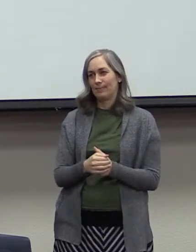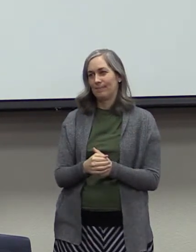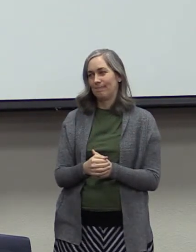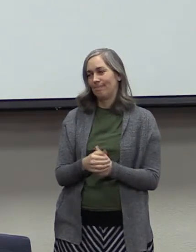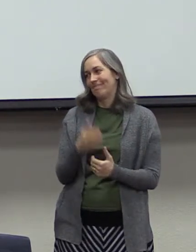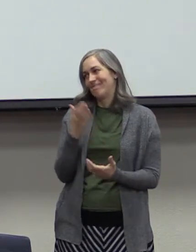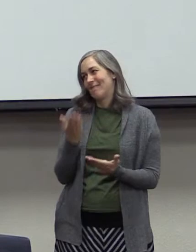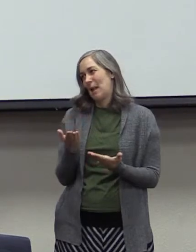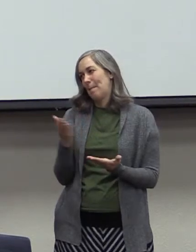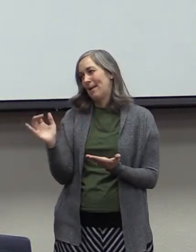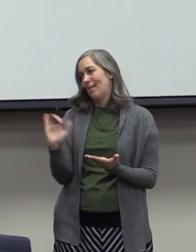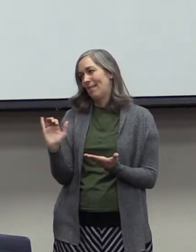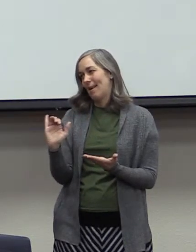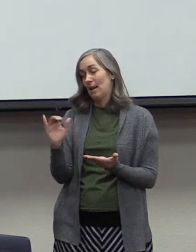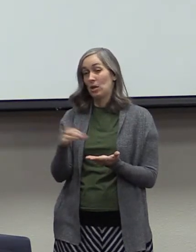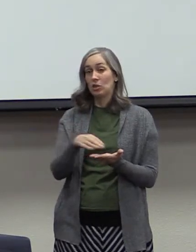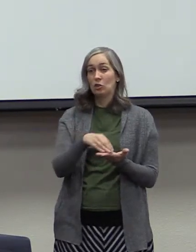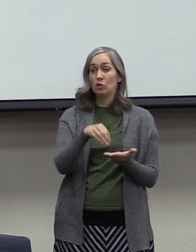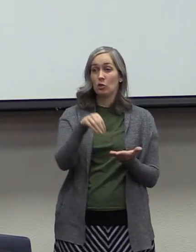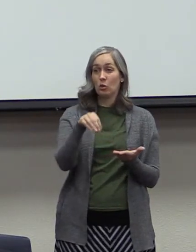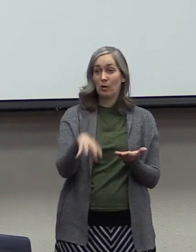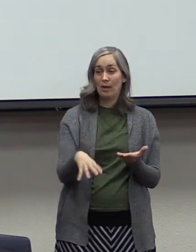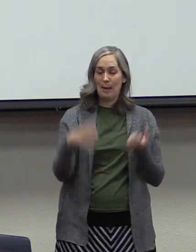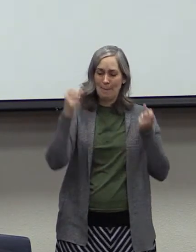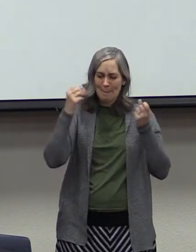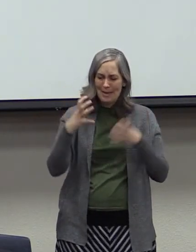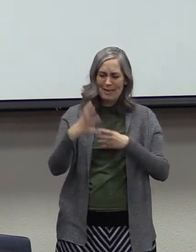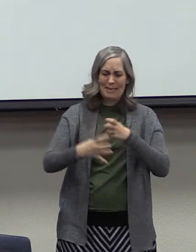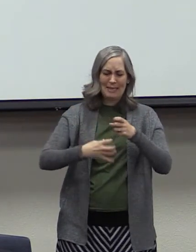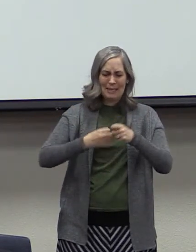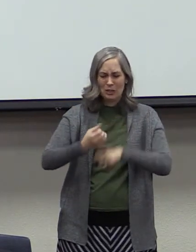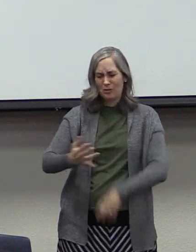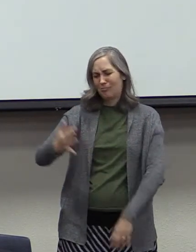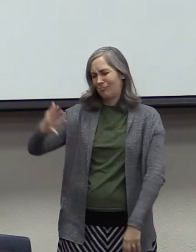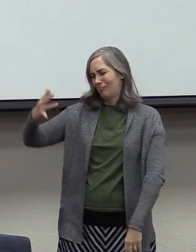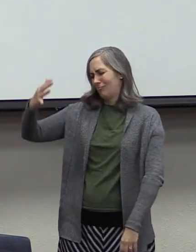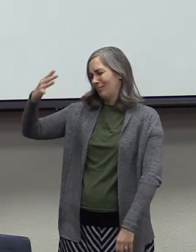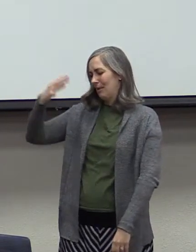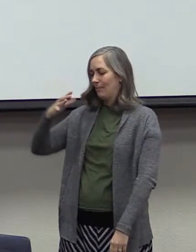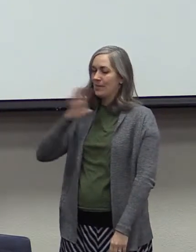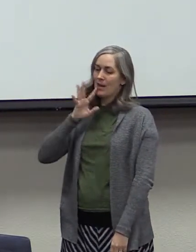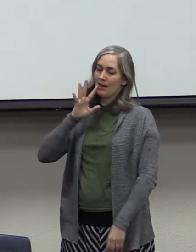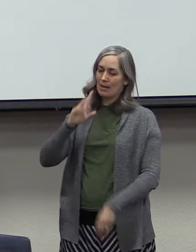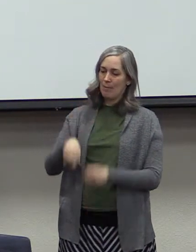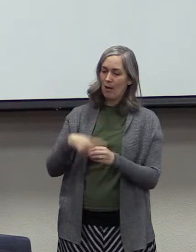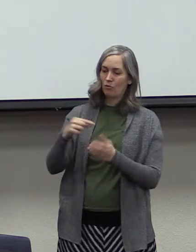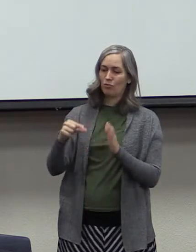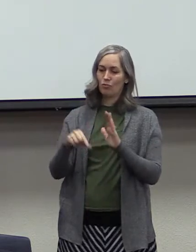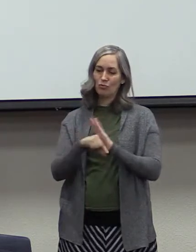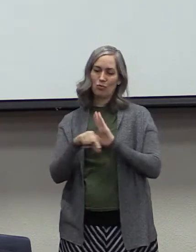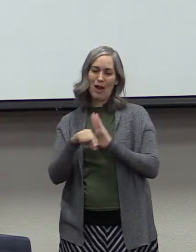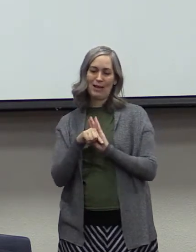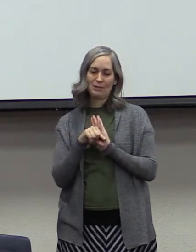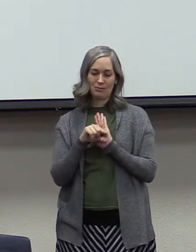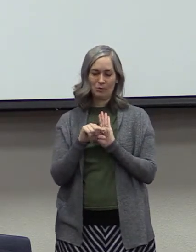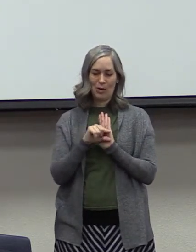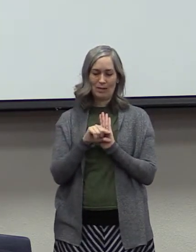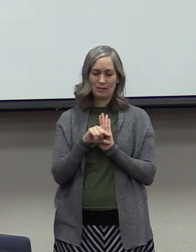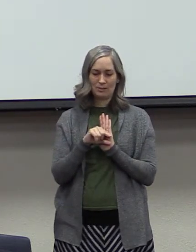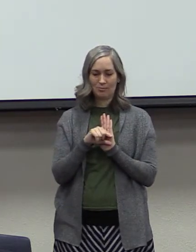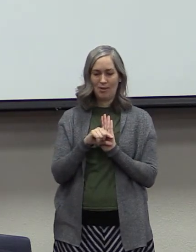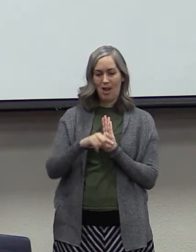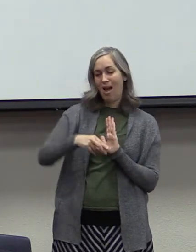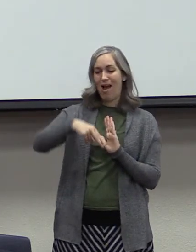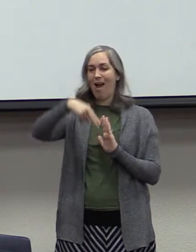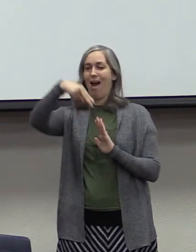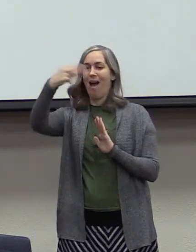Maybe it's like a student many years ago who talked about his grades and that they had been real high and then they began